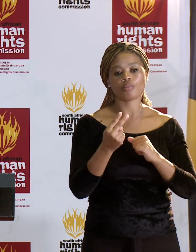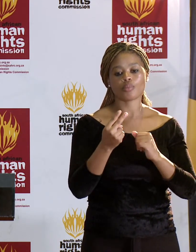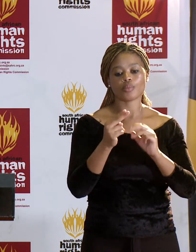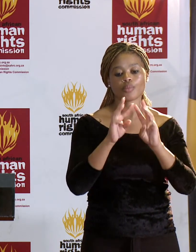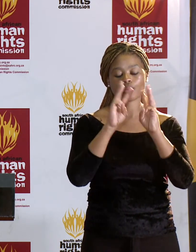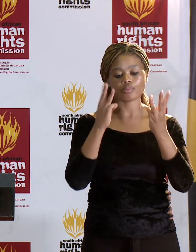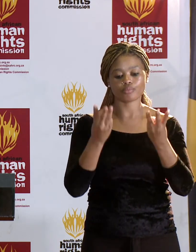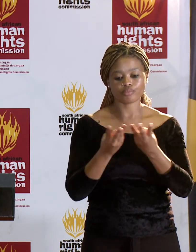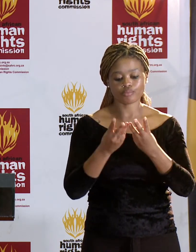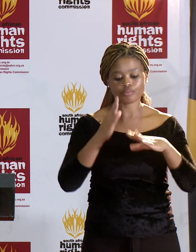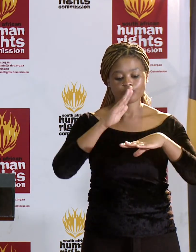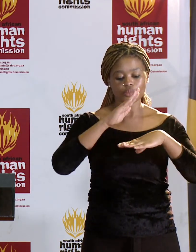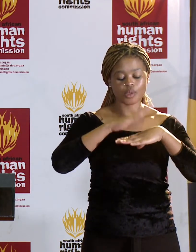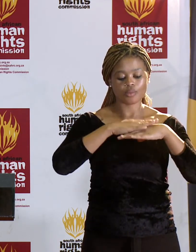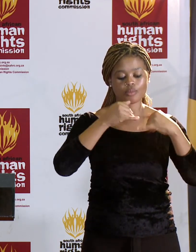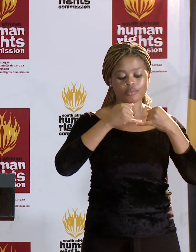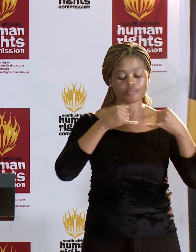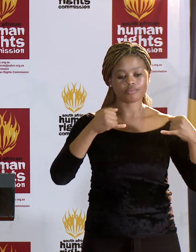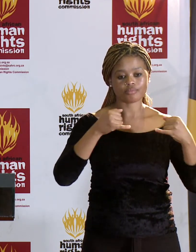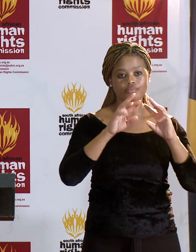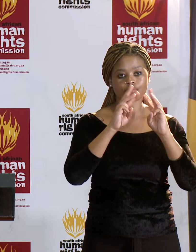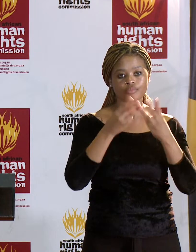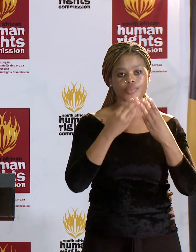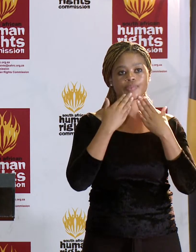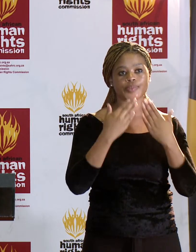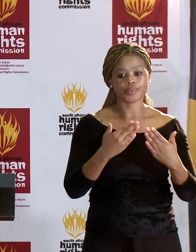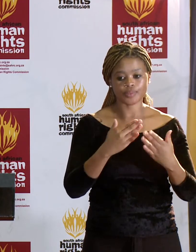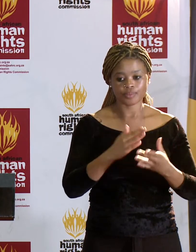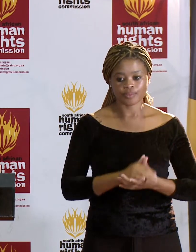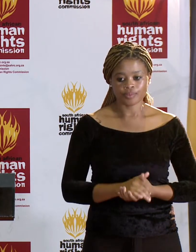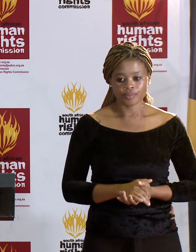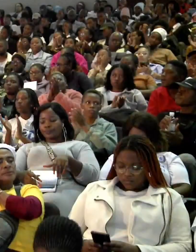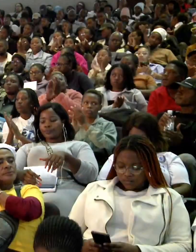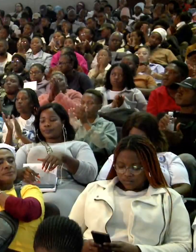and offline world. Enkosi kakhulu, ndiyabulela.